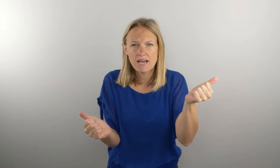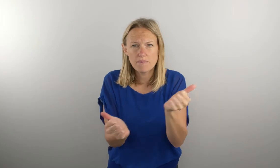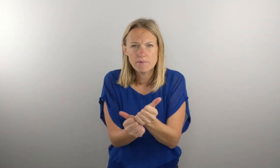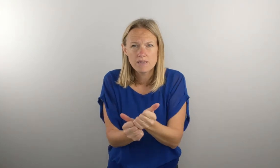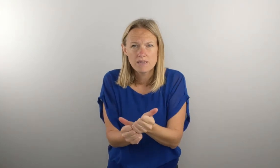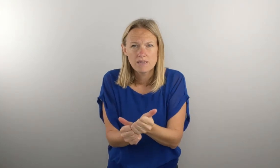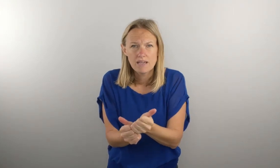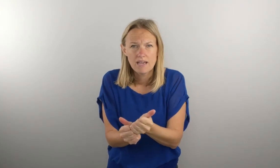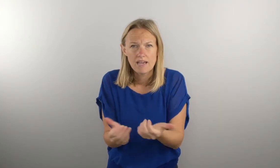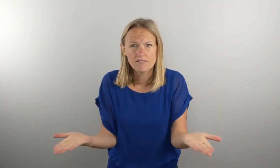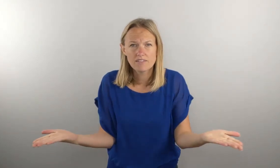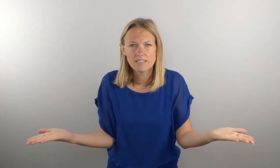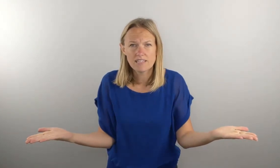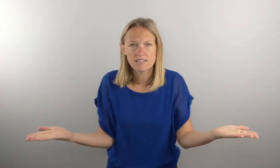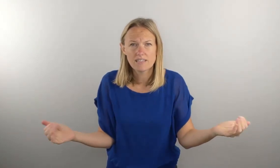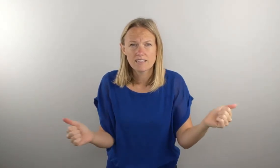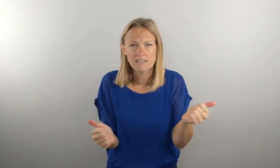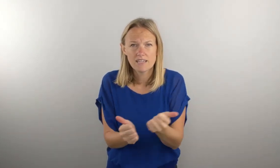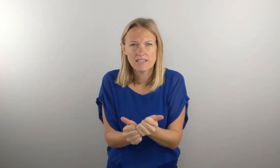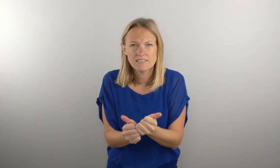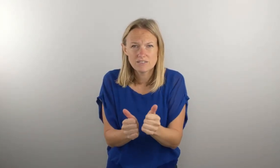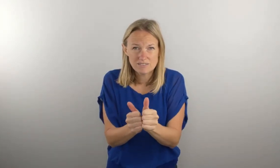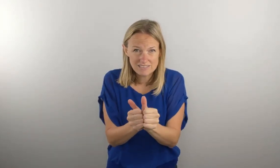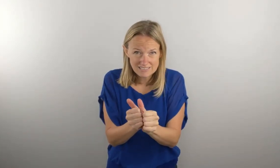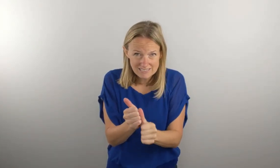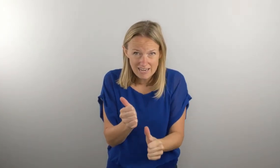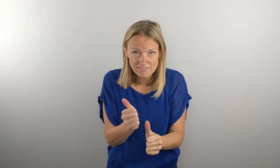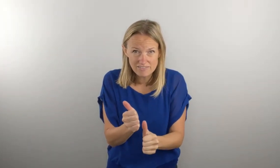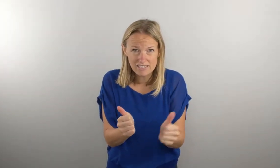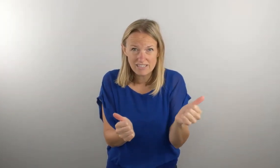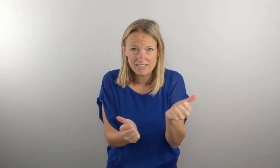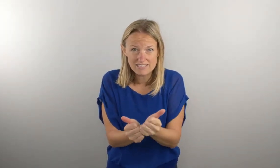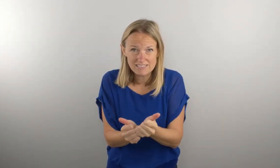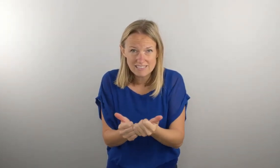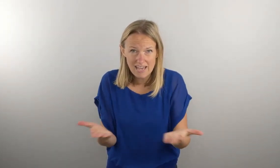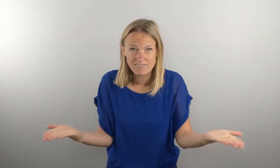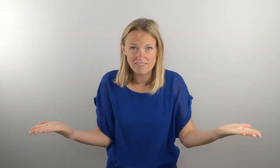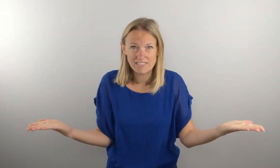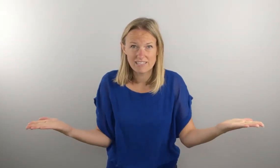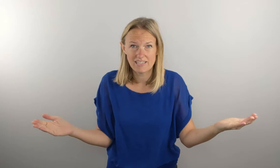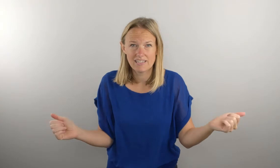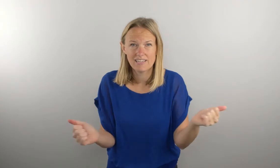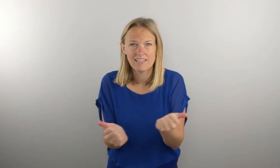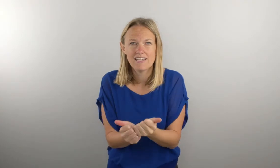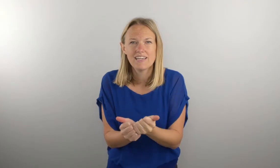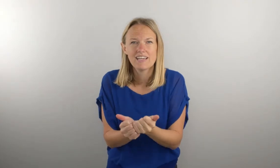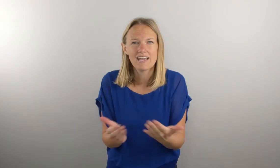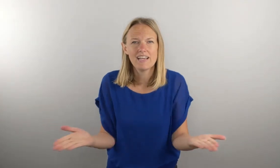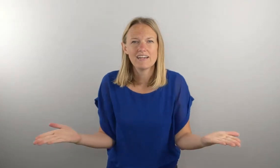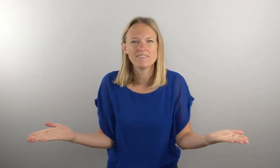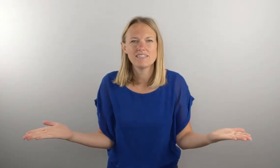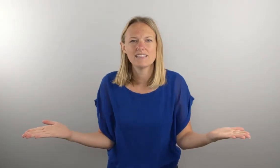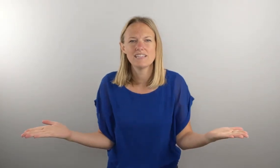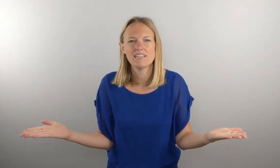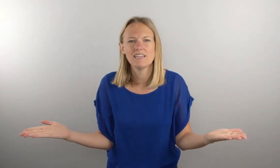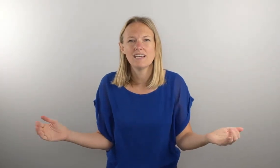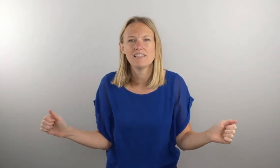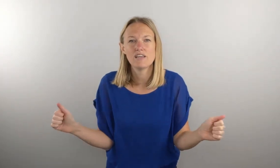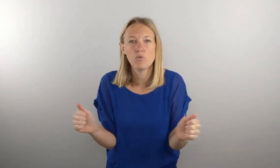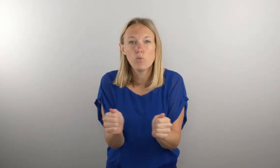up, everything, okay? So this is every, and this is everything, okay? Everything, and then